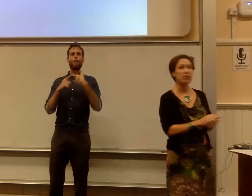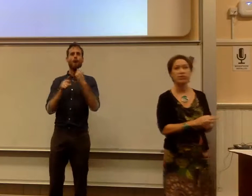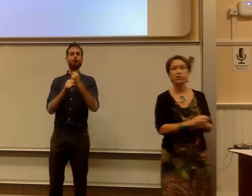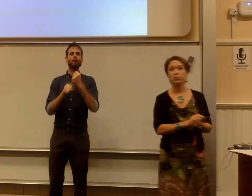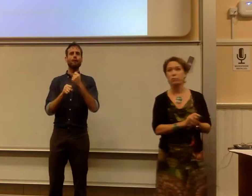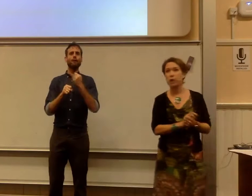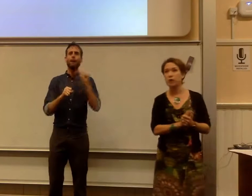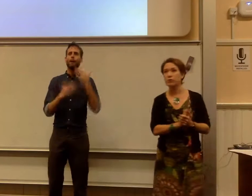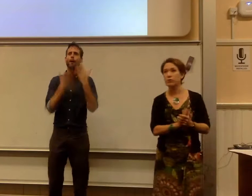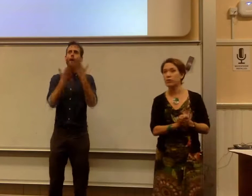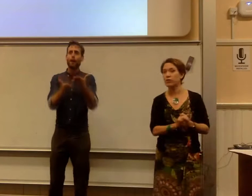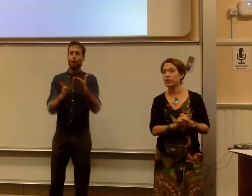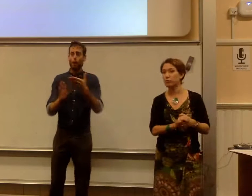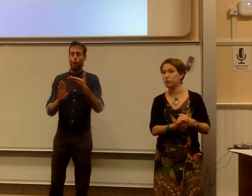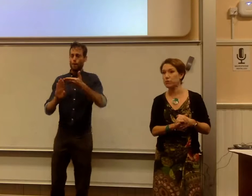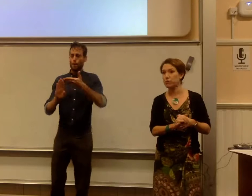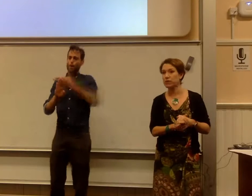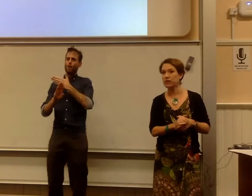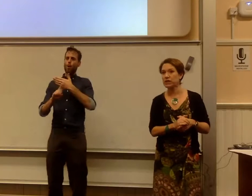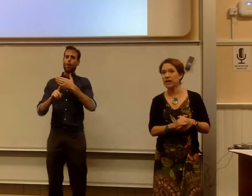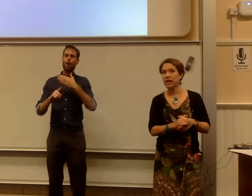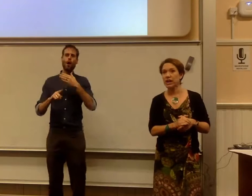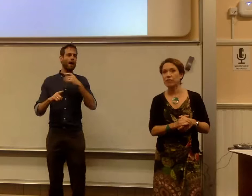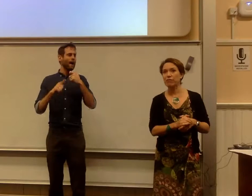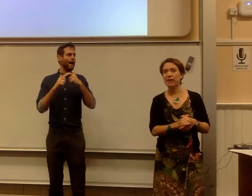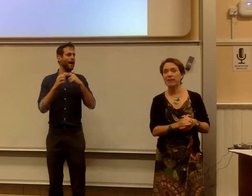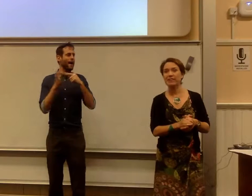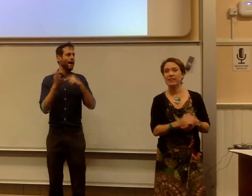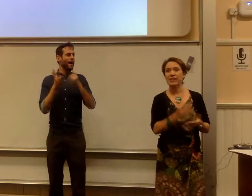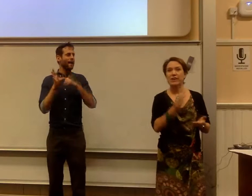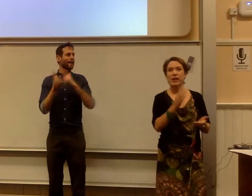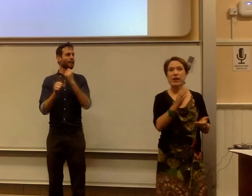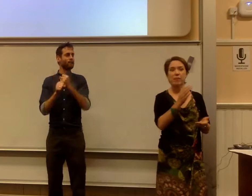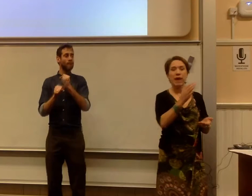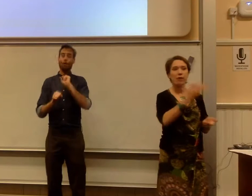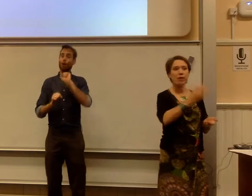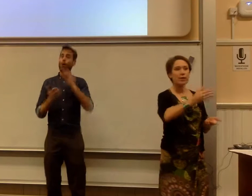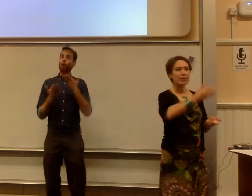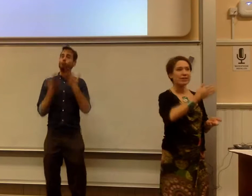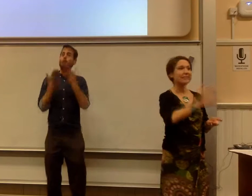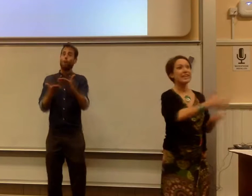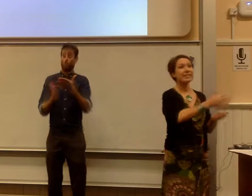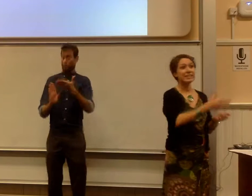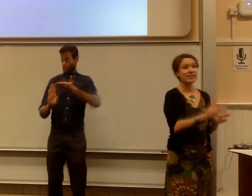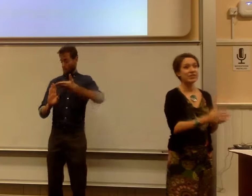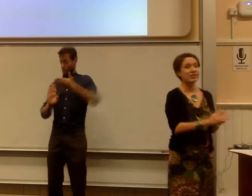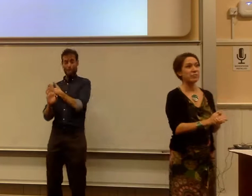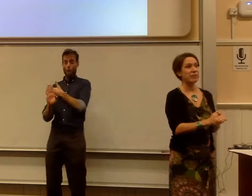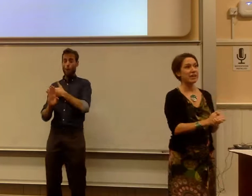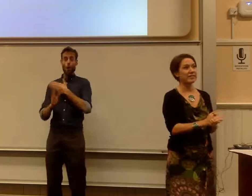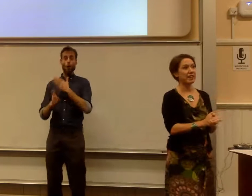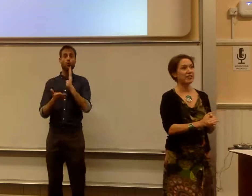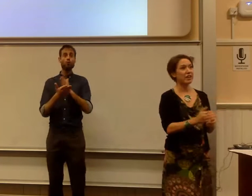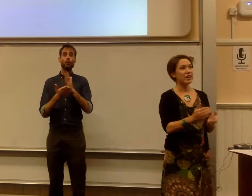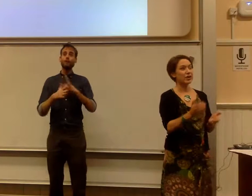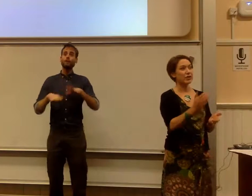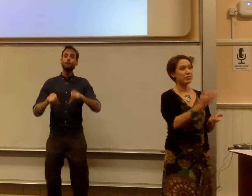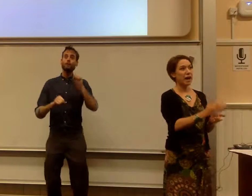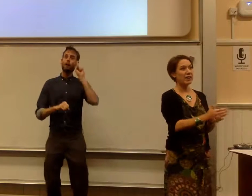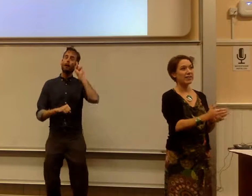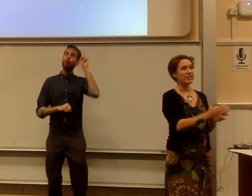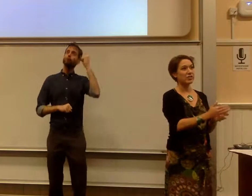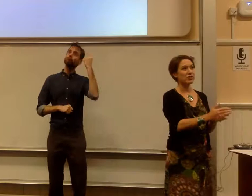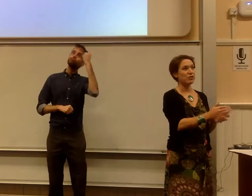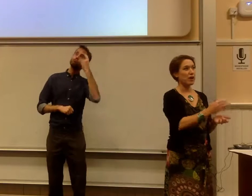Craiggie's original proposals for a bill. In fact, our stated interest in BSL